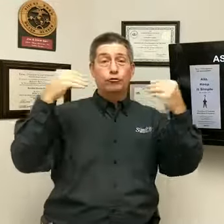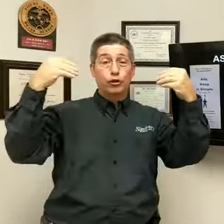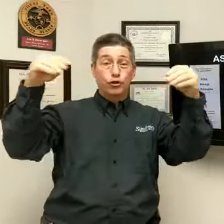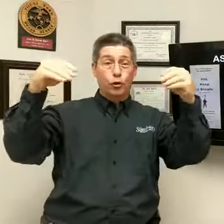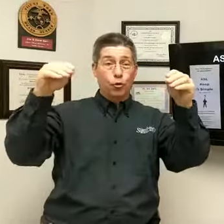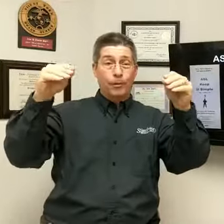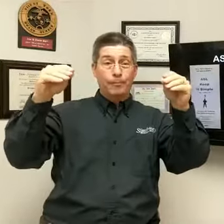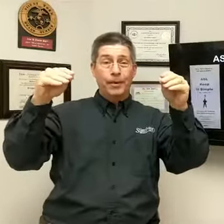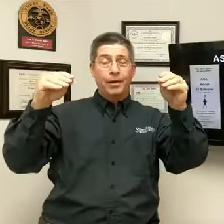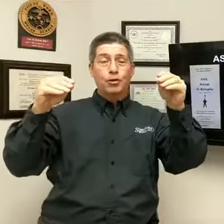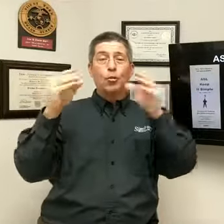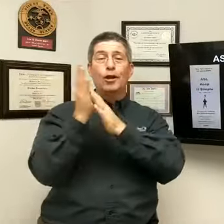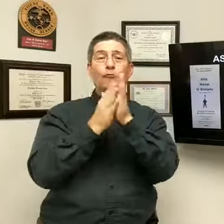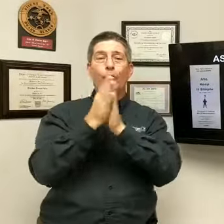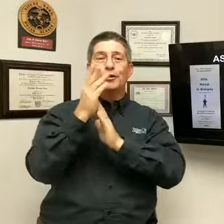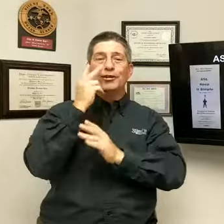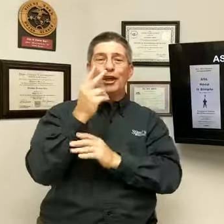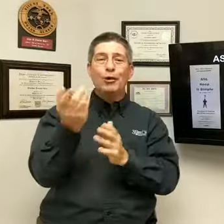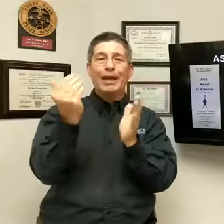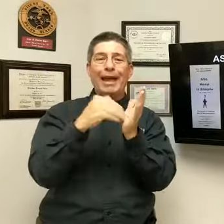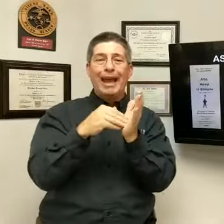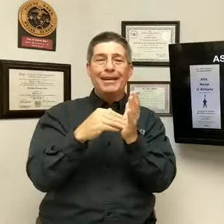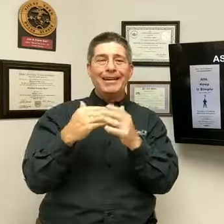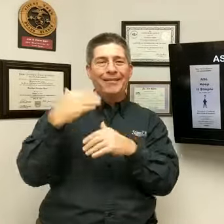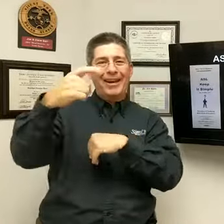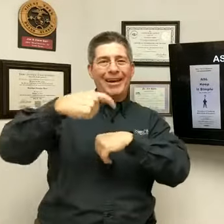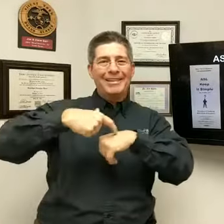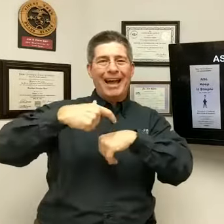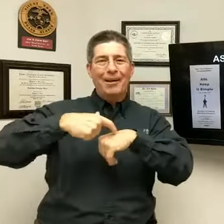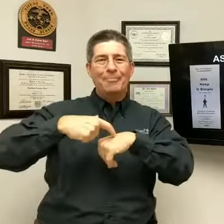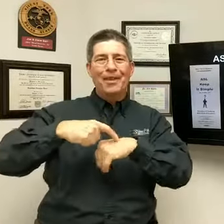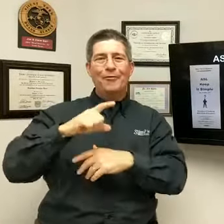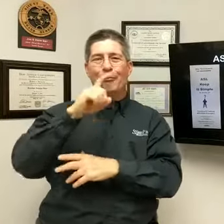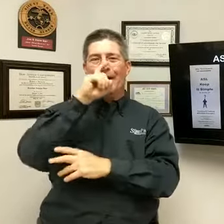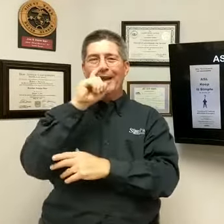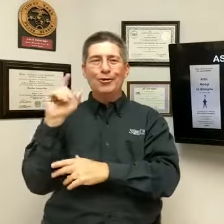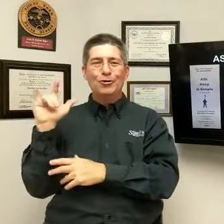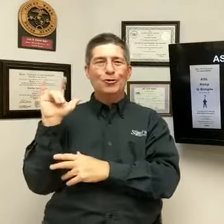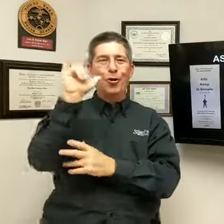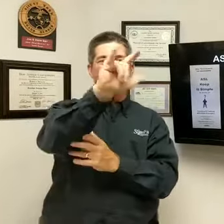store. So we'll look forward to seeing you again at the next time for Eagle Soar.